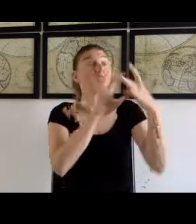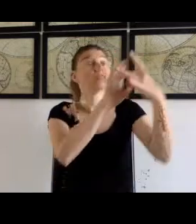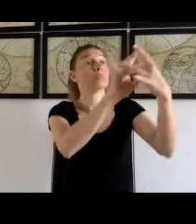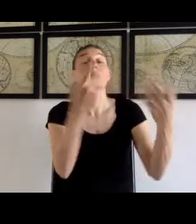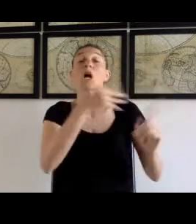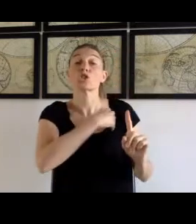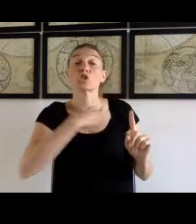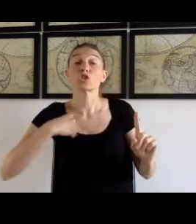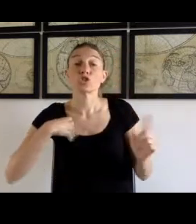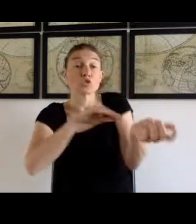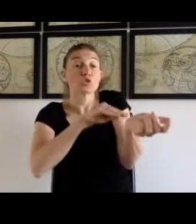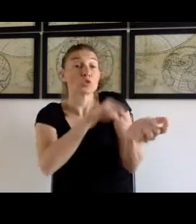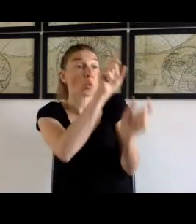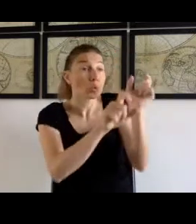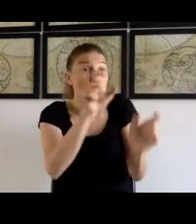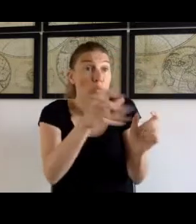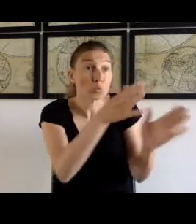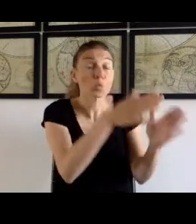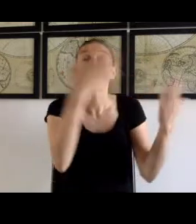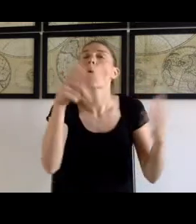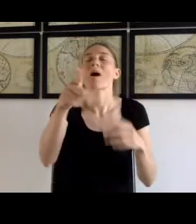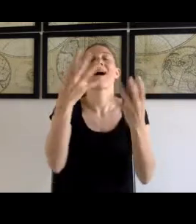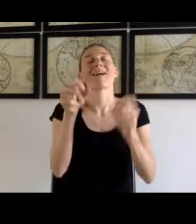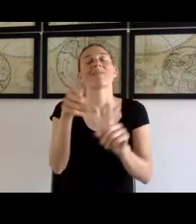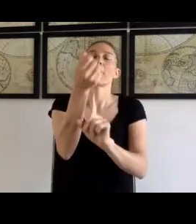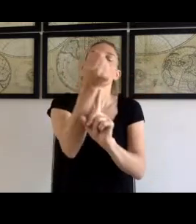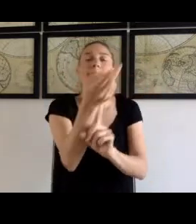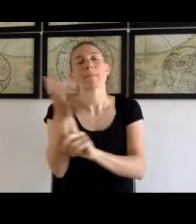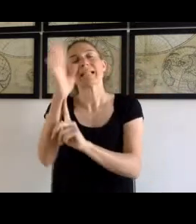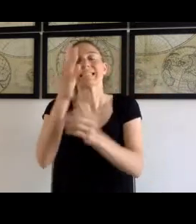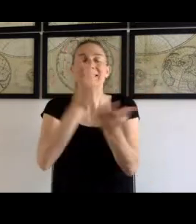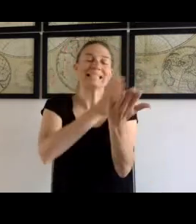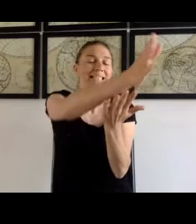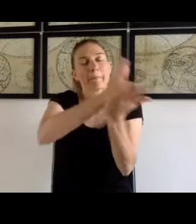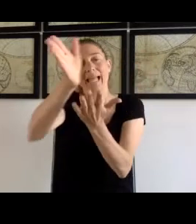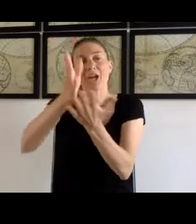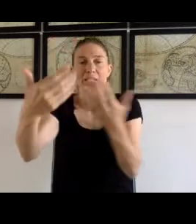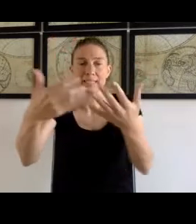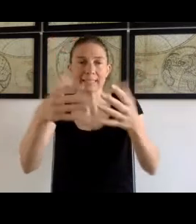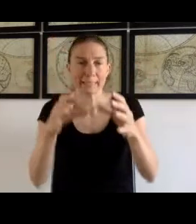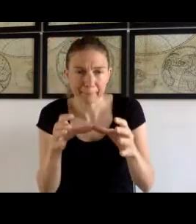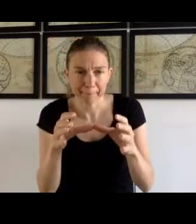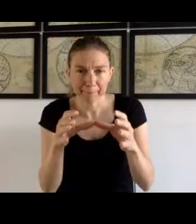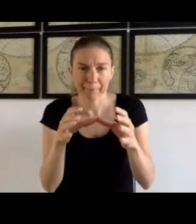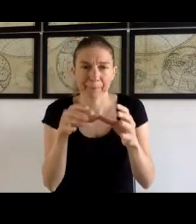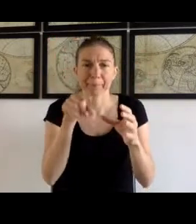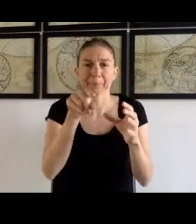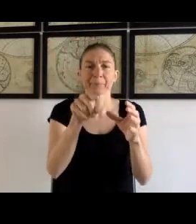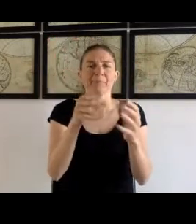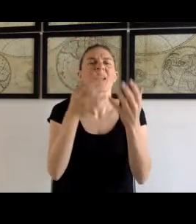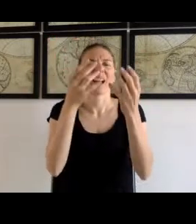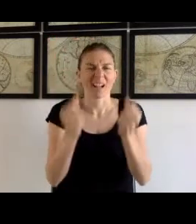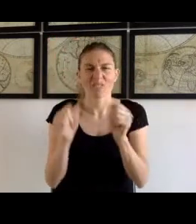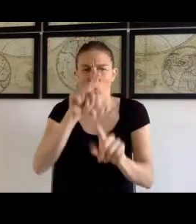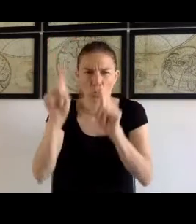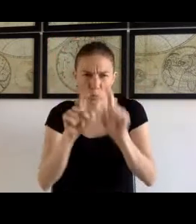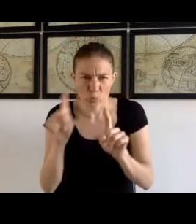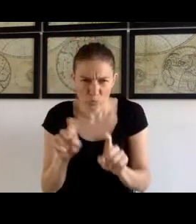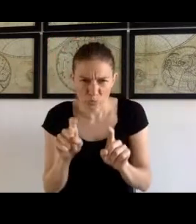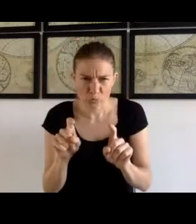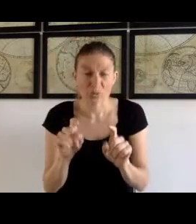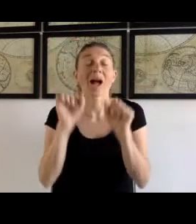a multidisciplinary team that had a questionnaire, and so they could answer